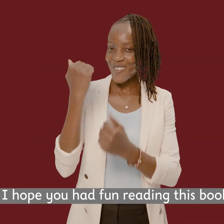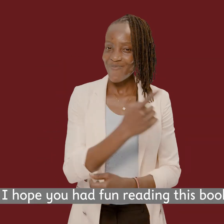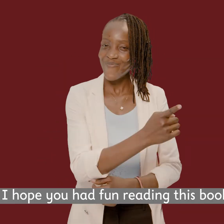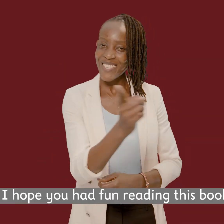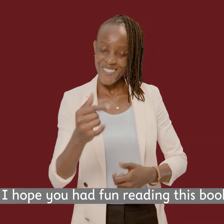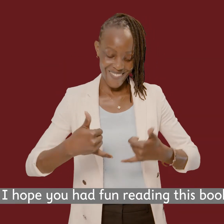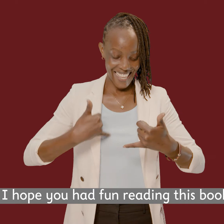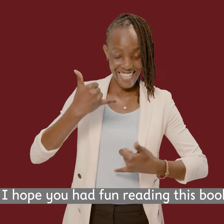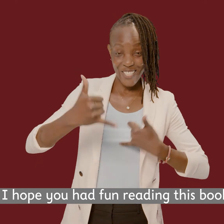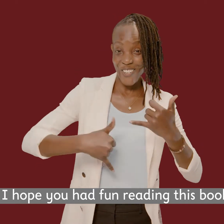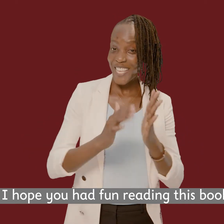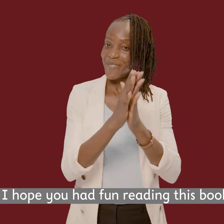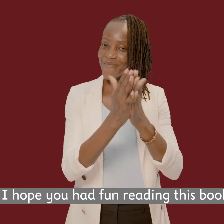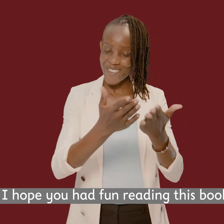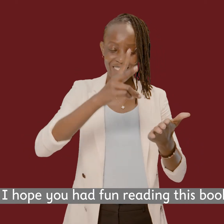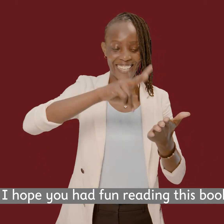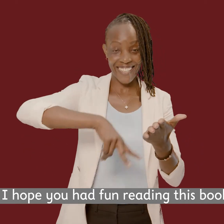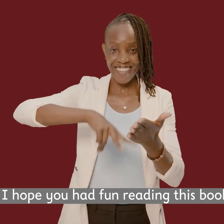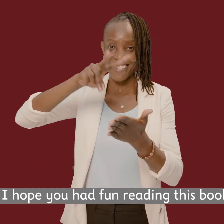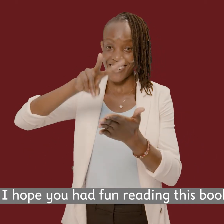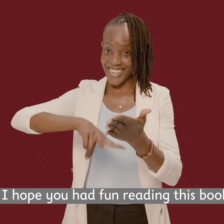I hope you had fun reading this book.